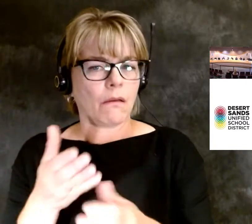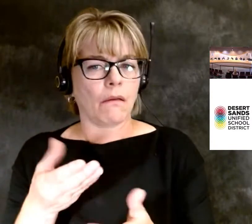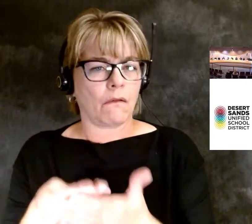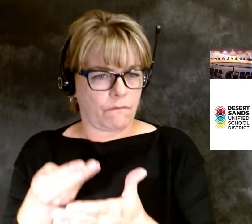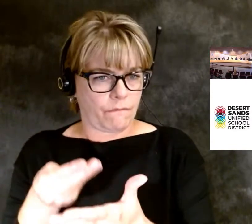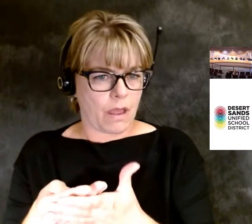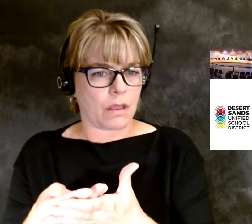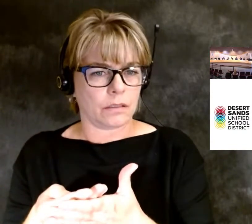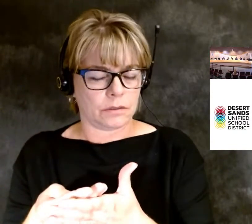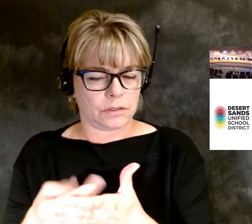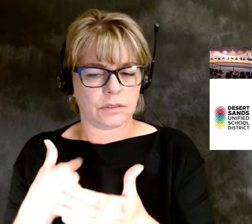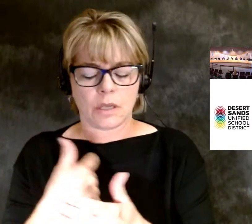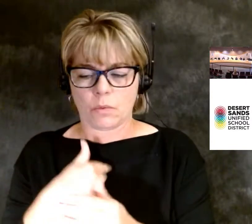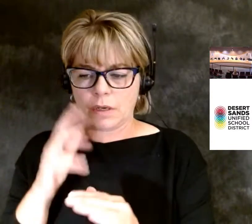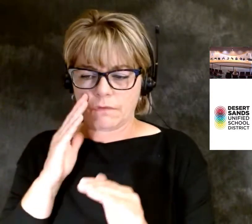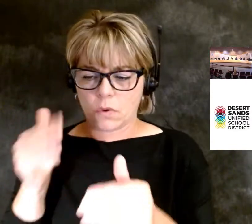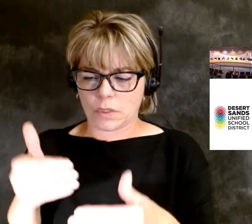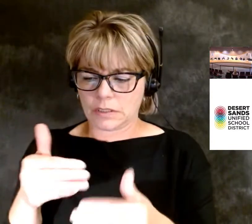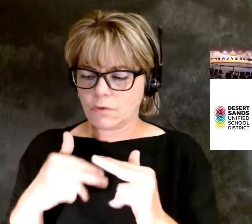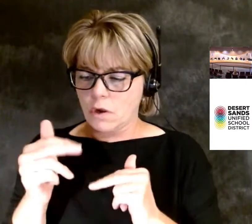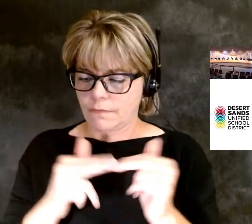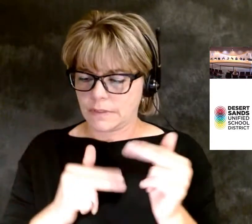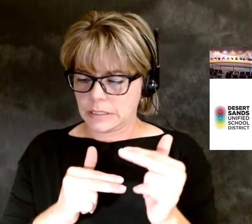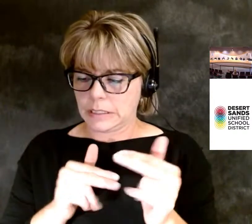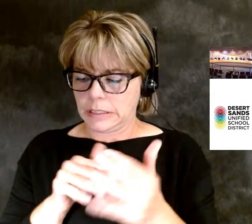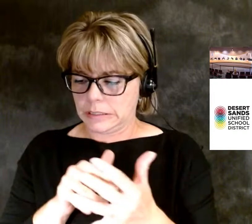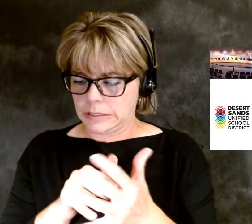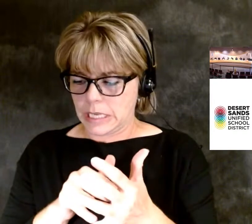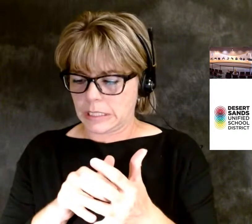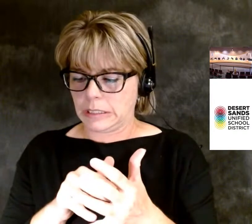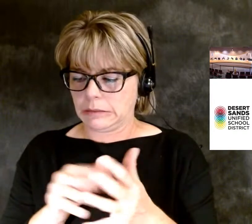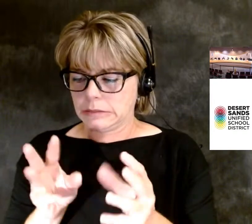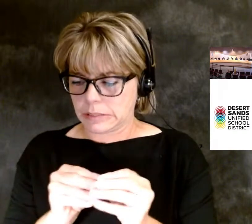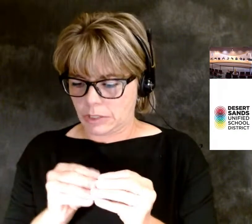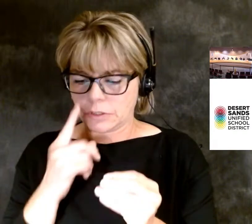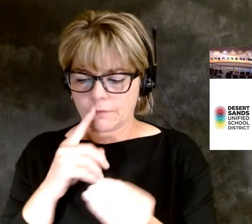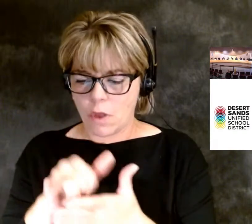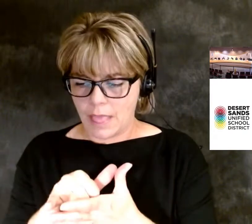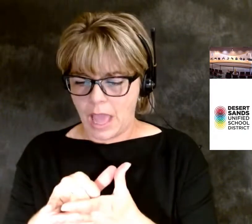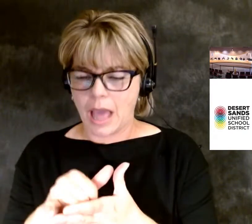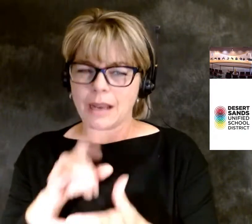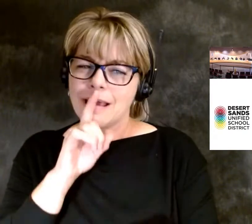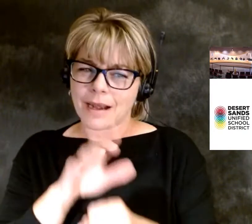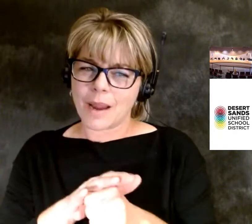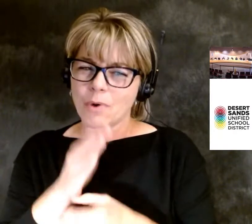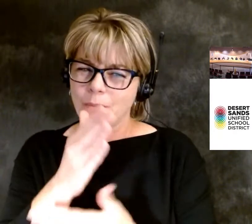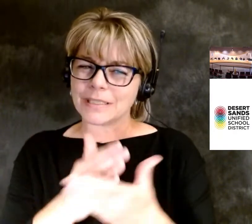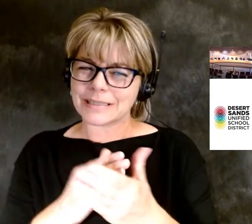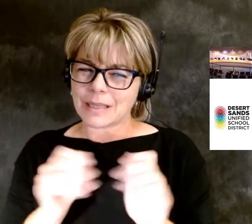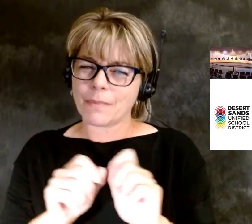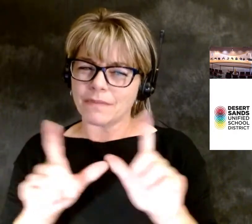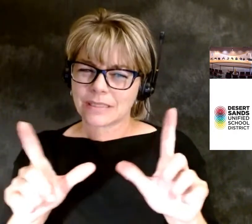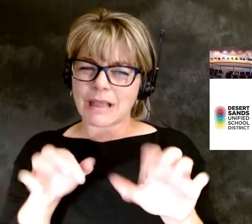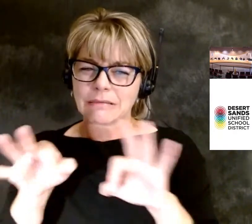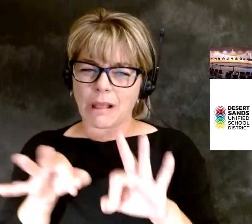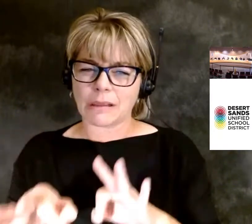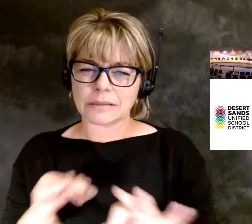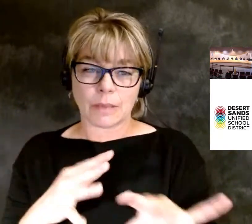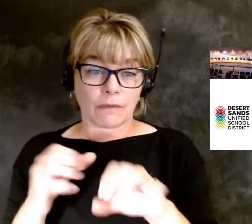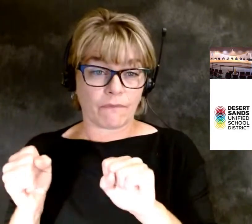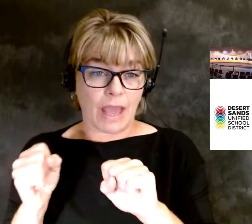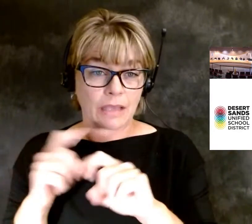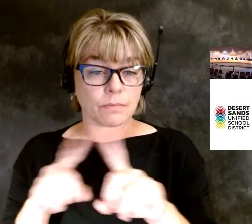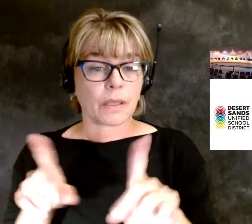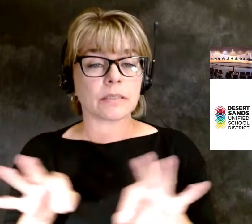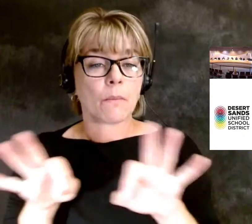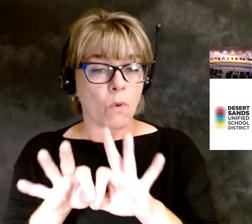study session for that. I promise you I'll go through some of the slides a lot faster, but I think it's important that we hone in on these. Now